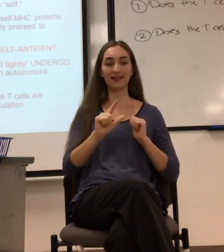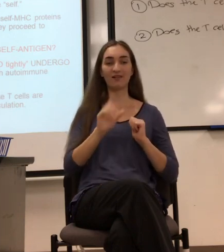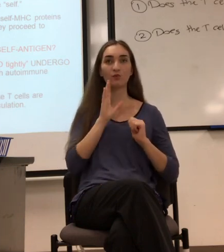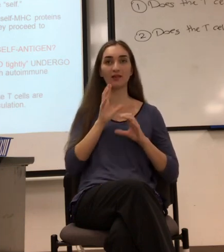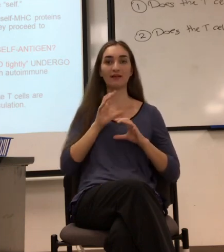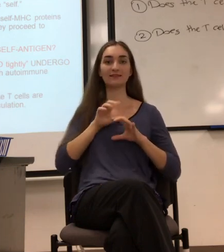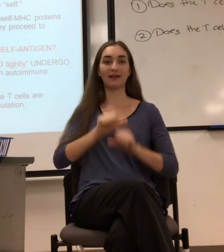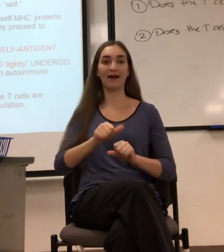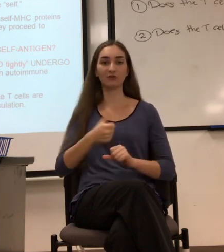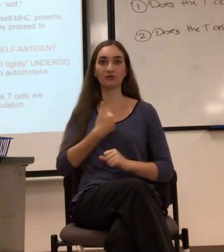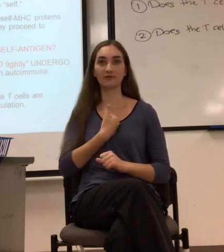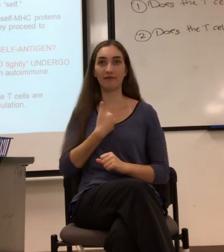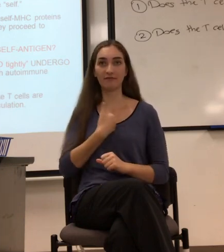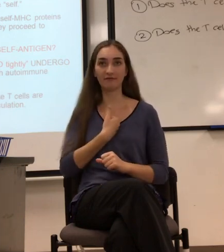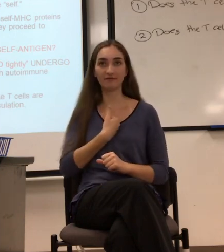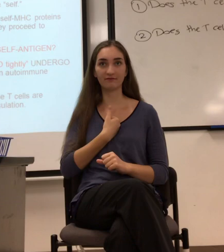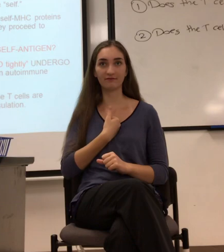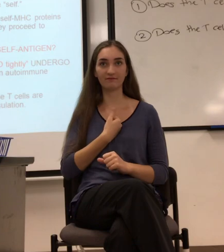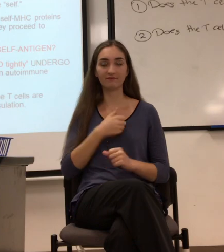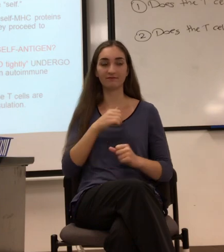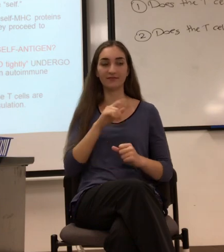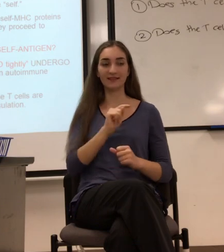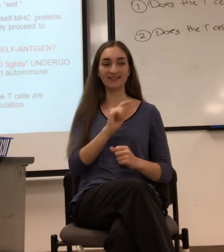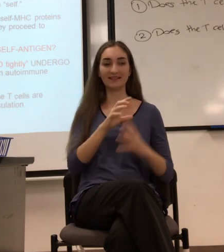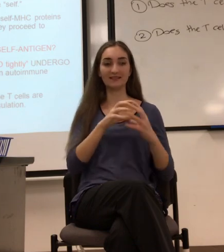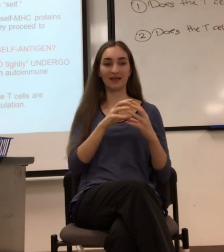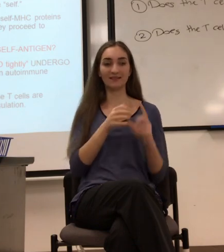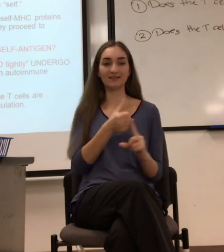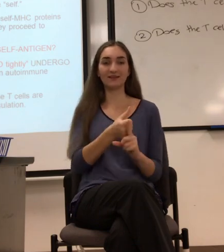cells do. They're attackers. So,